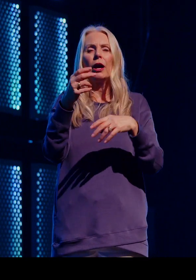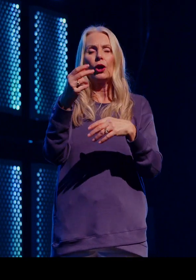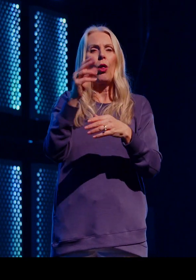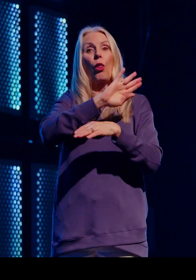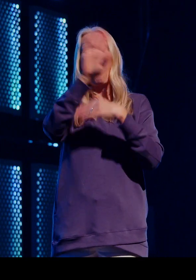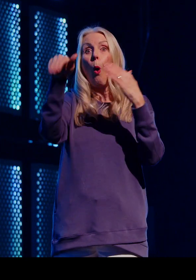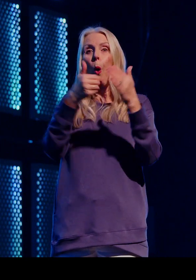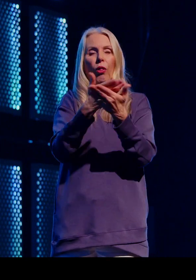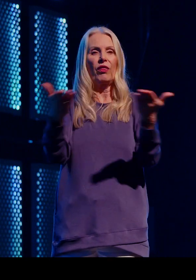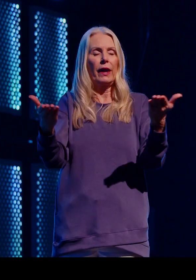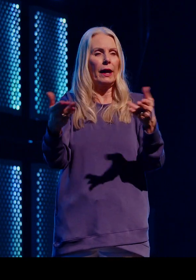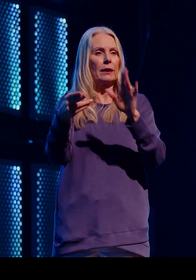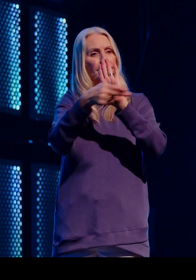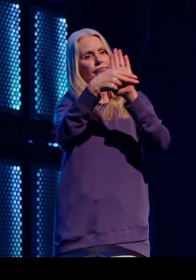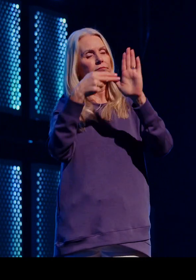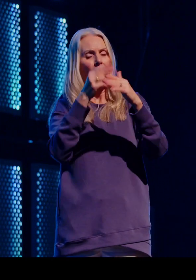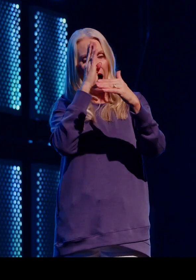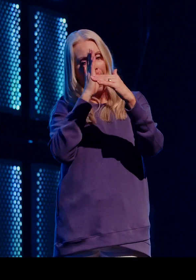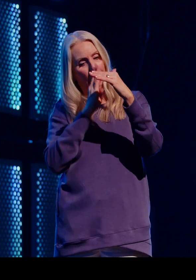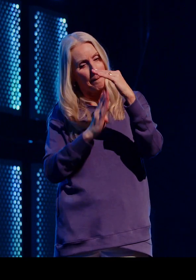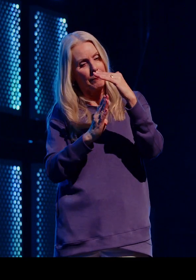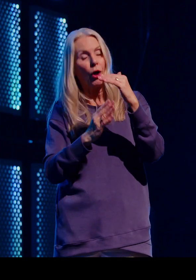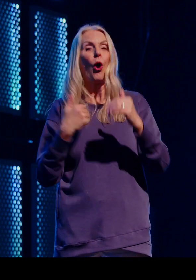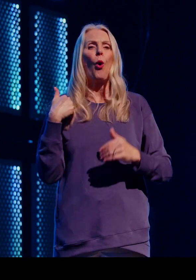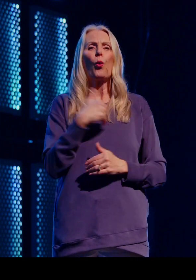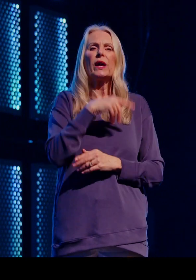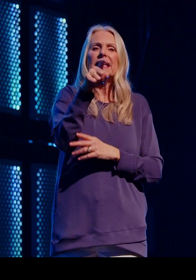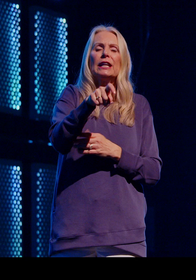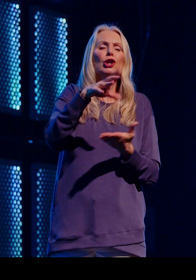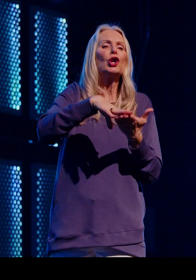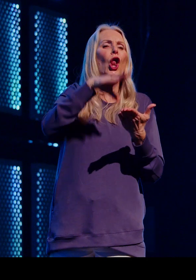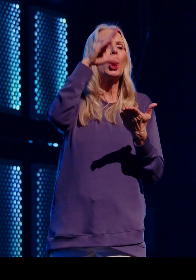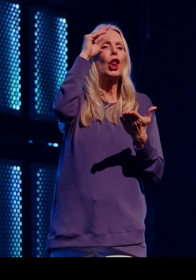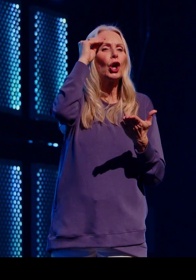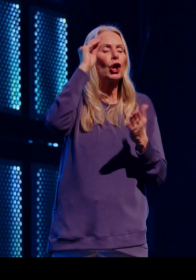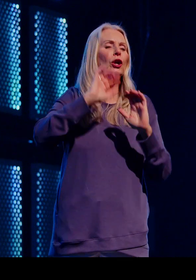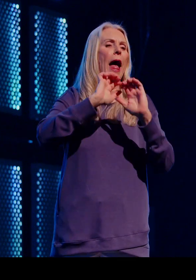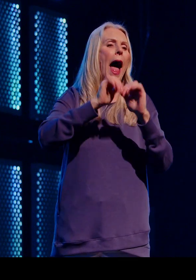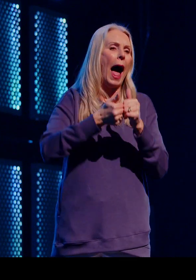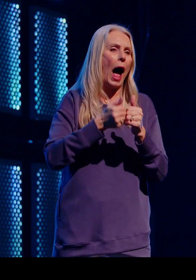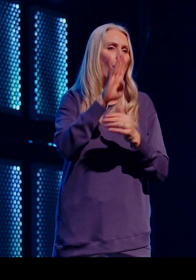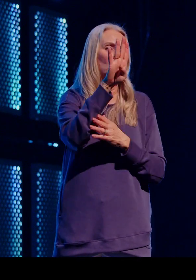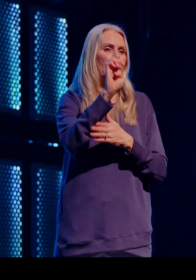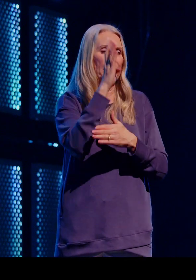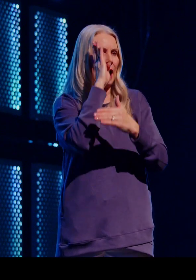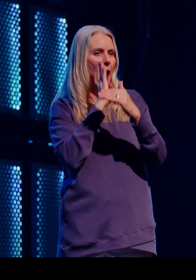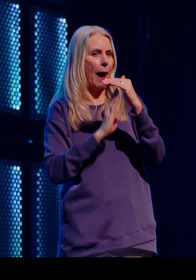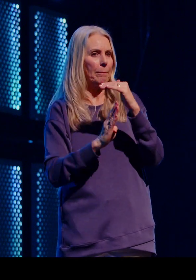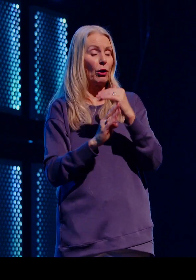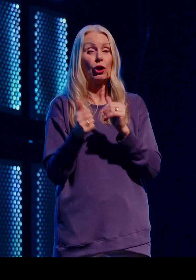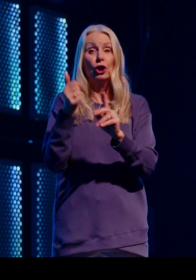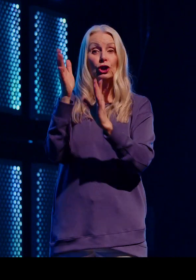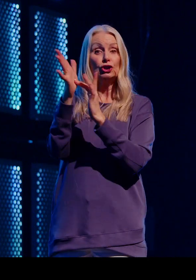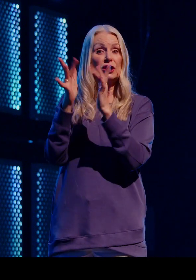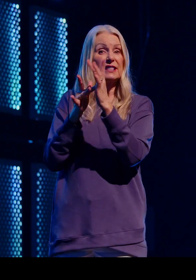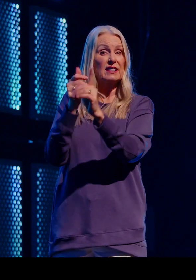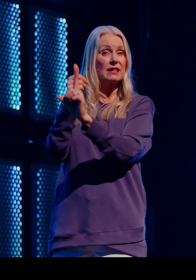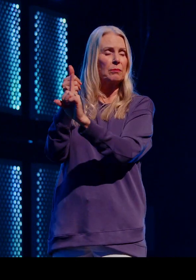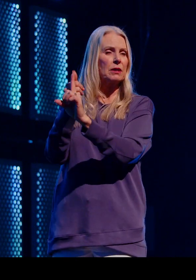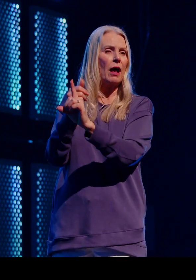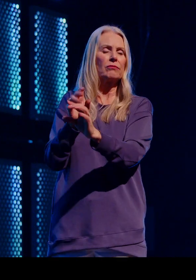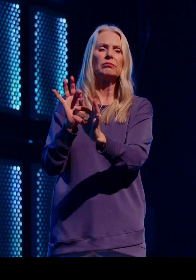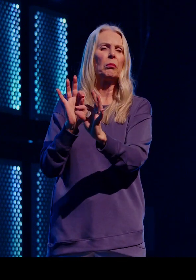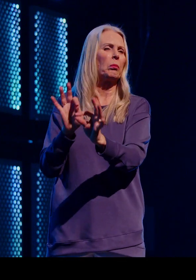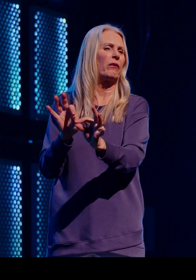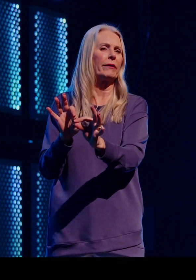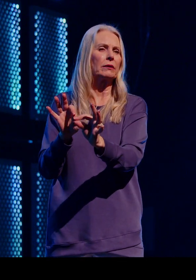Humble. We need to learn how to be humble. It doesn't really quite come naturally. And Jesus was perfect at it. Jesus was the only